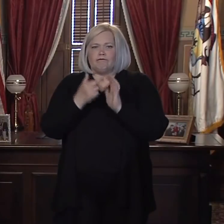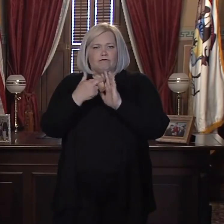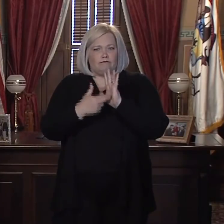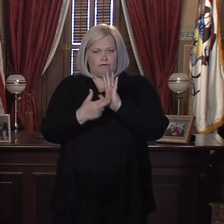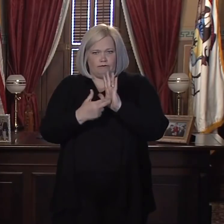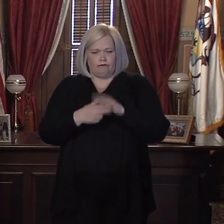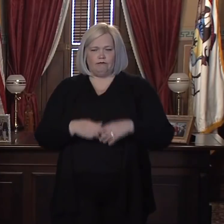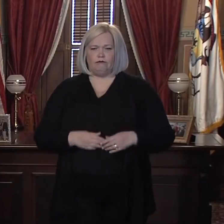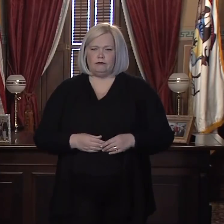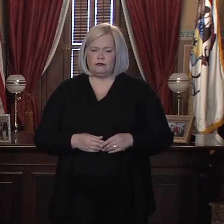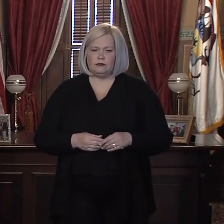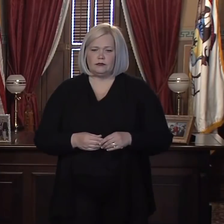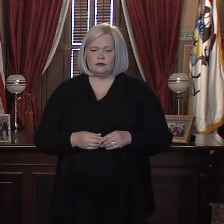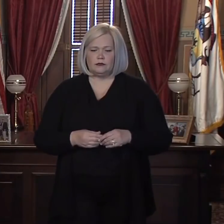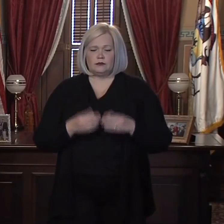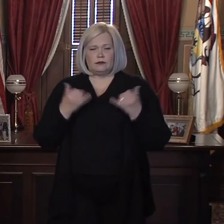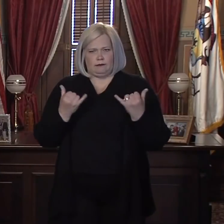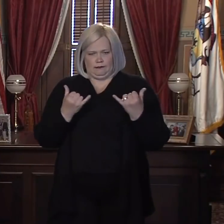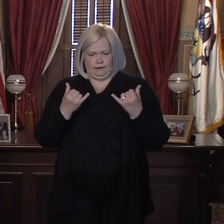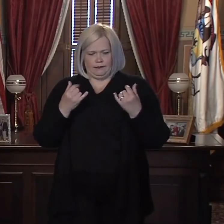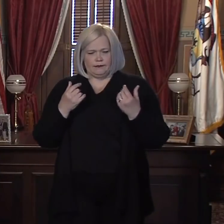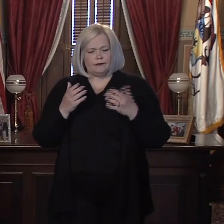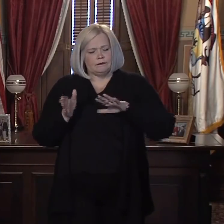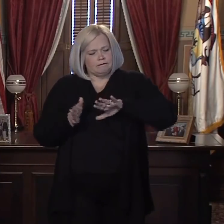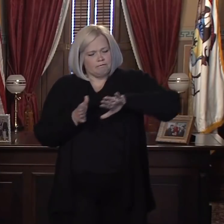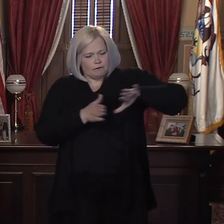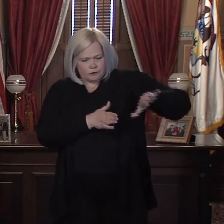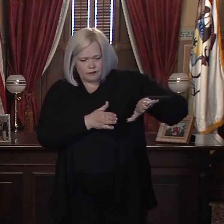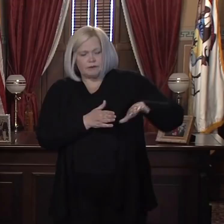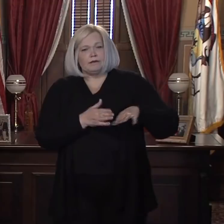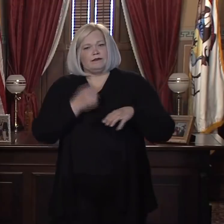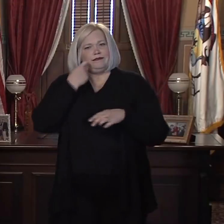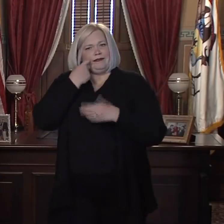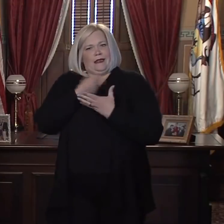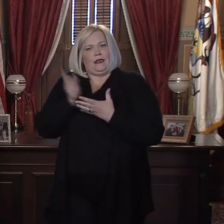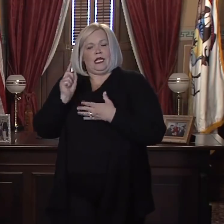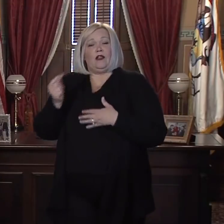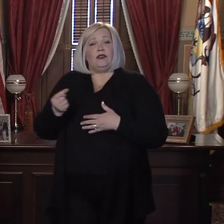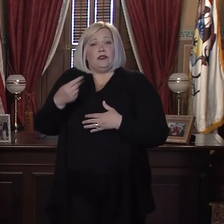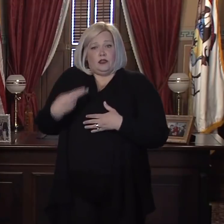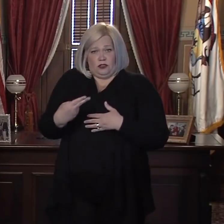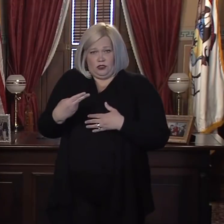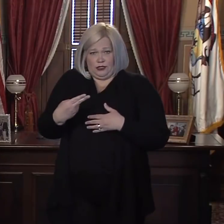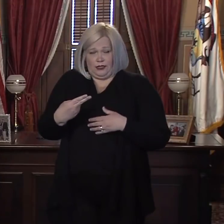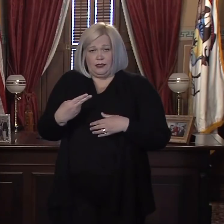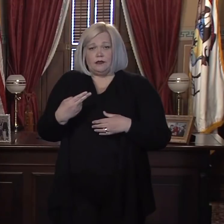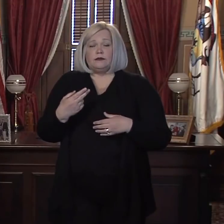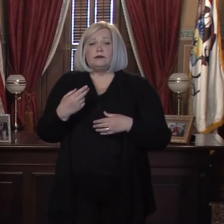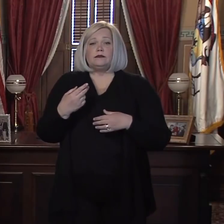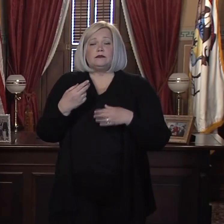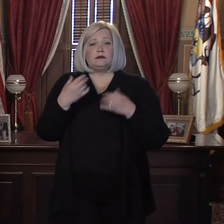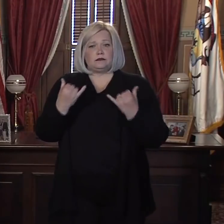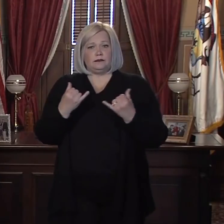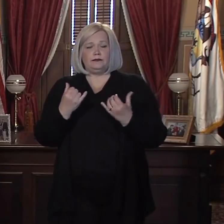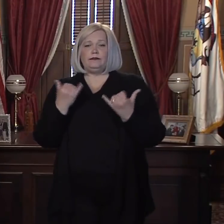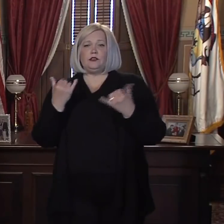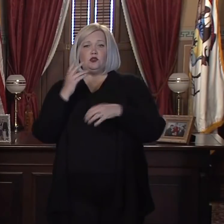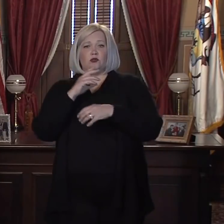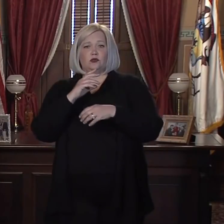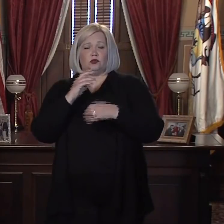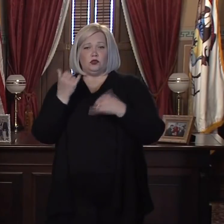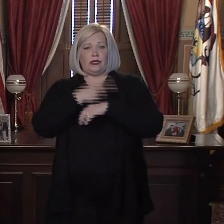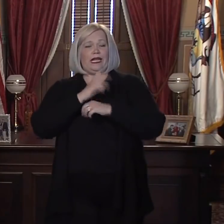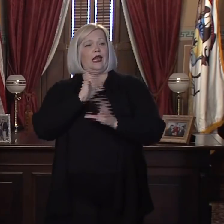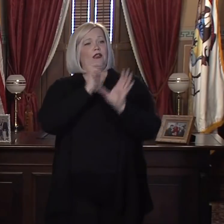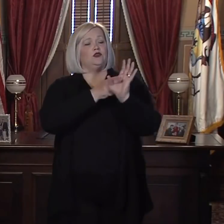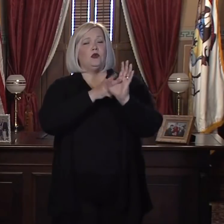So let's talk about what's happened since the last press conference that we've had. Today I joined a coalition of 12